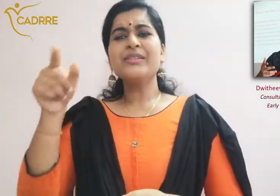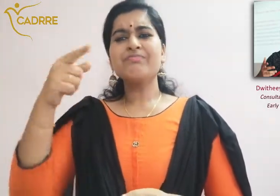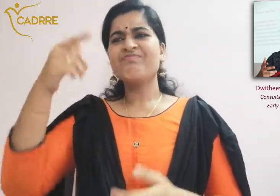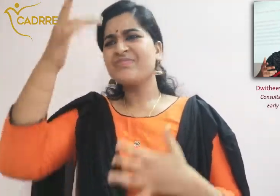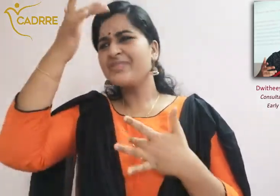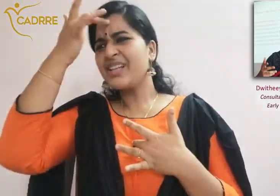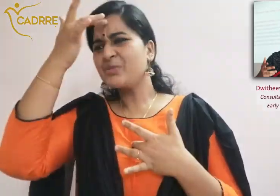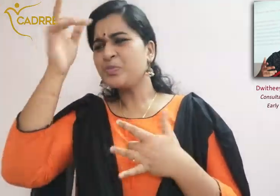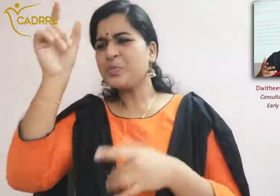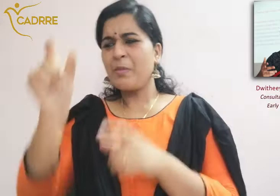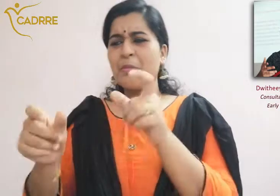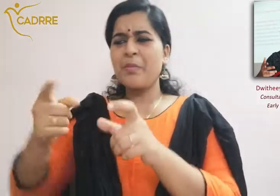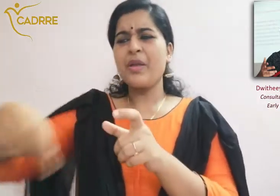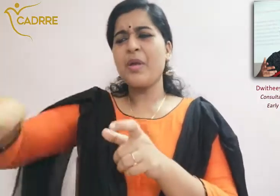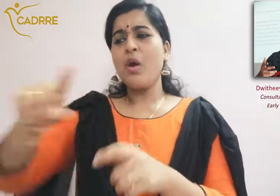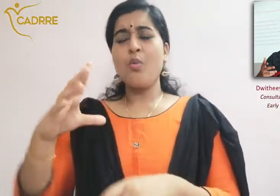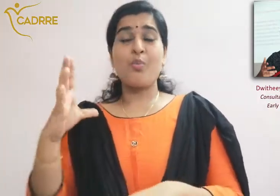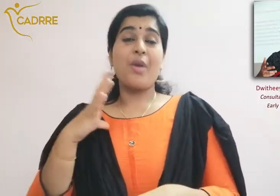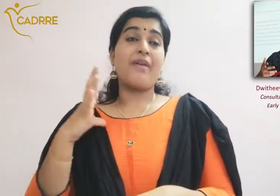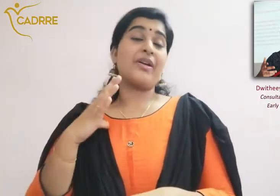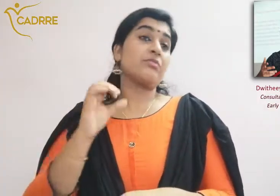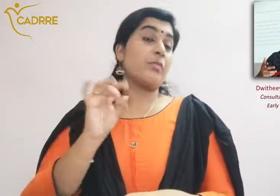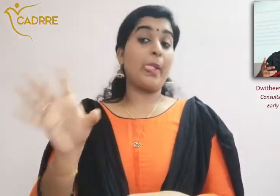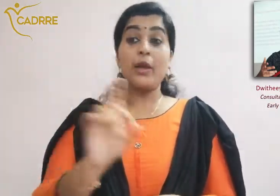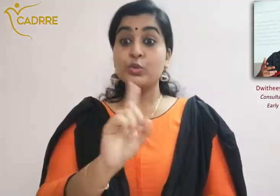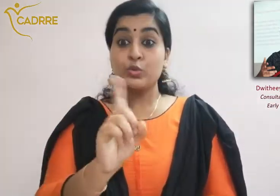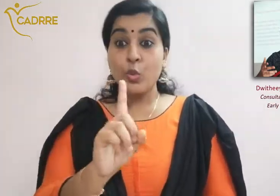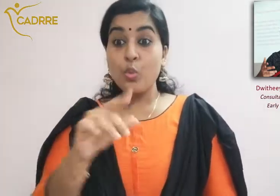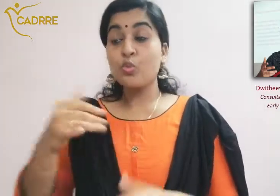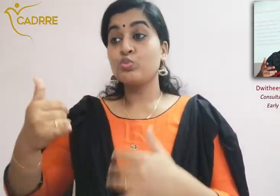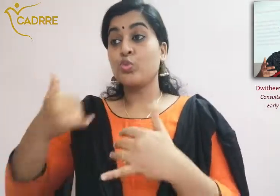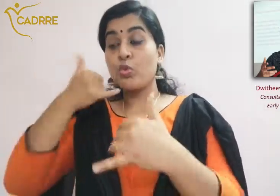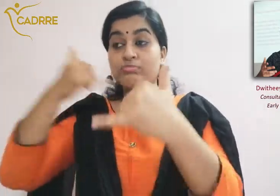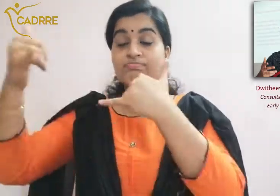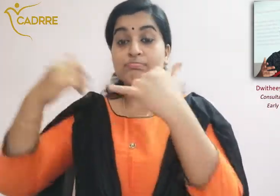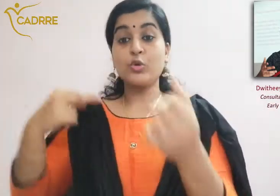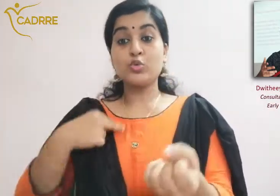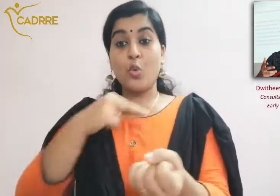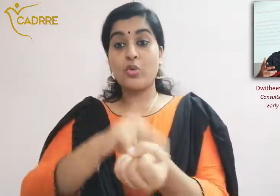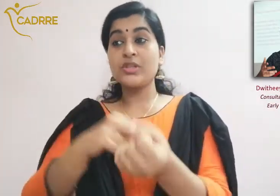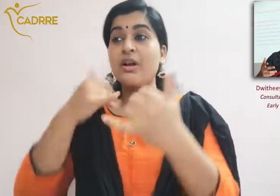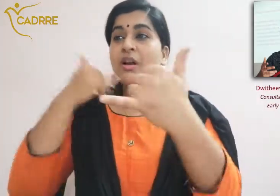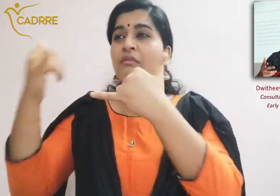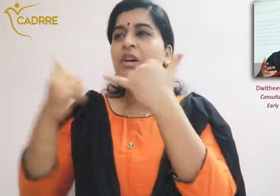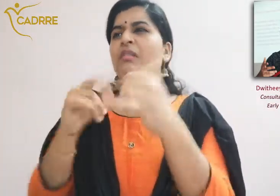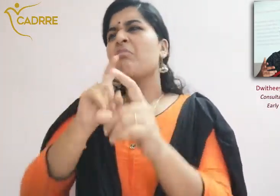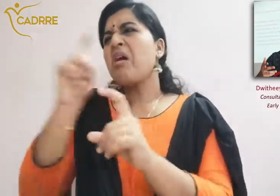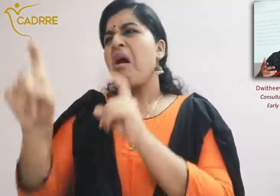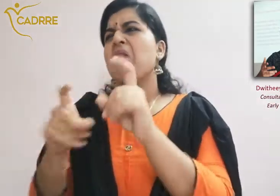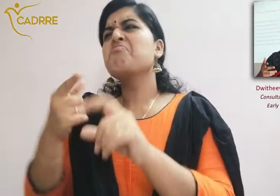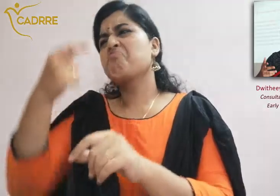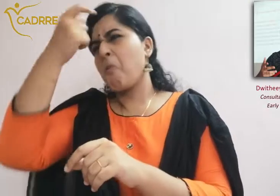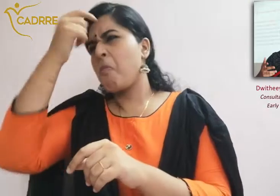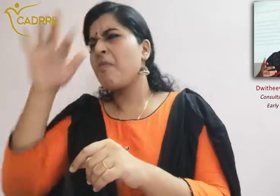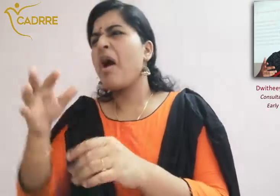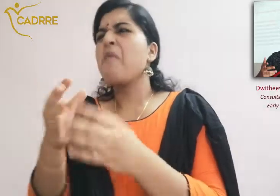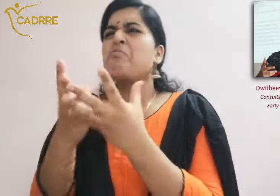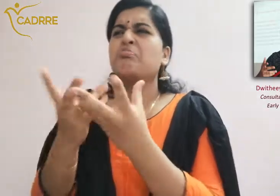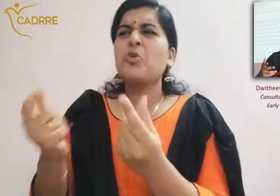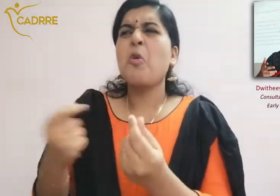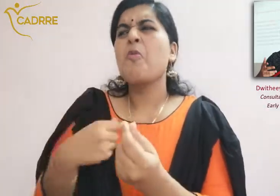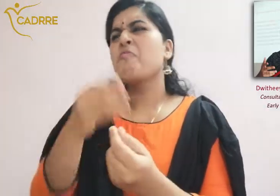till any of these ideas to calm you down, and be in touch with your concerned professional as soon as